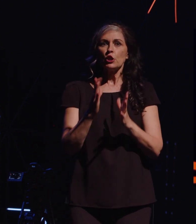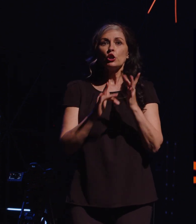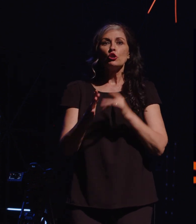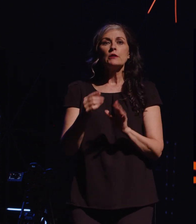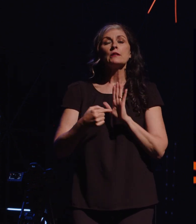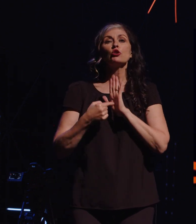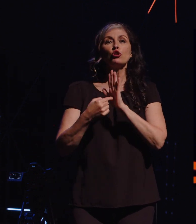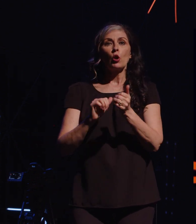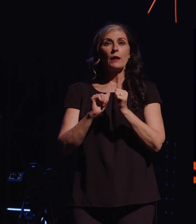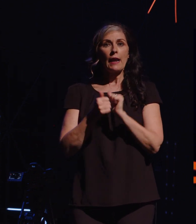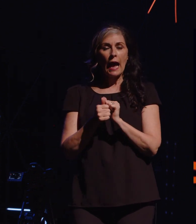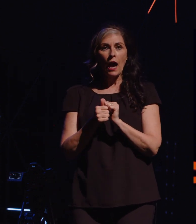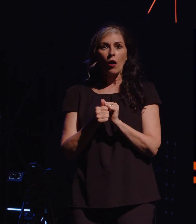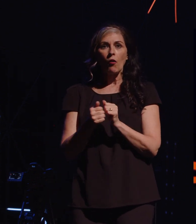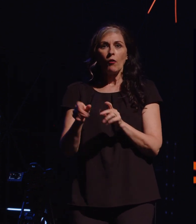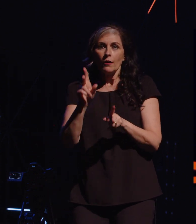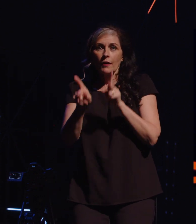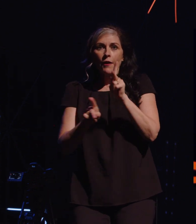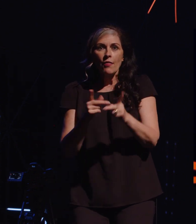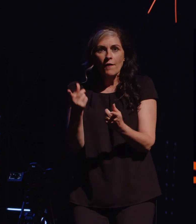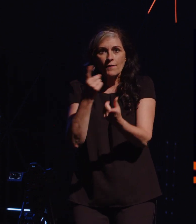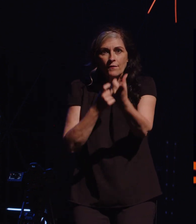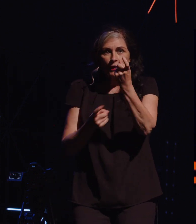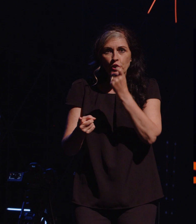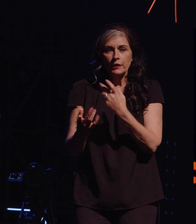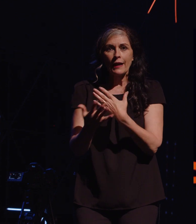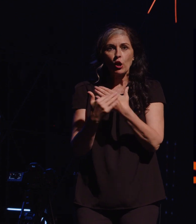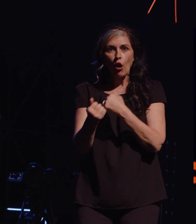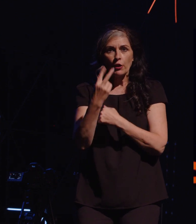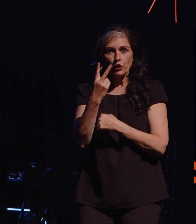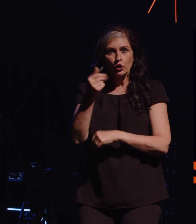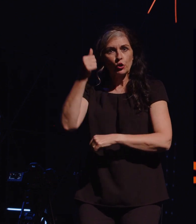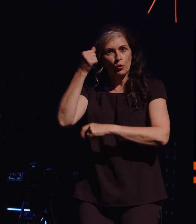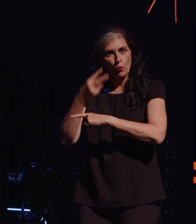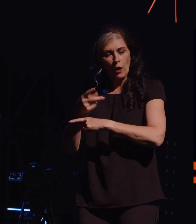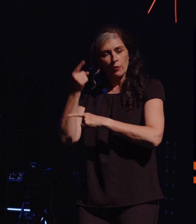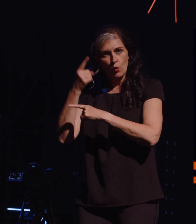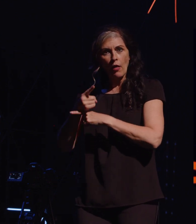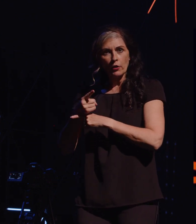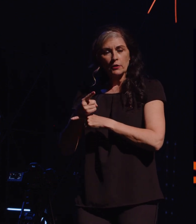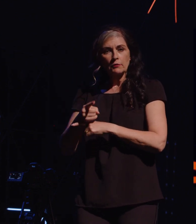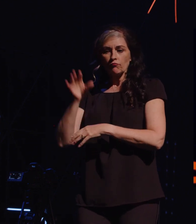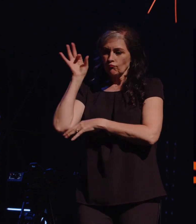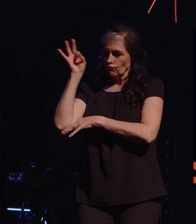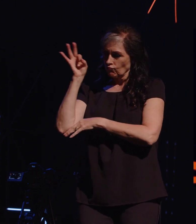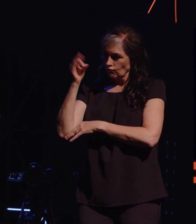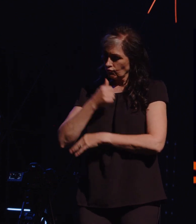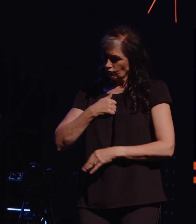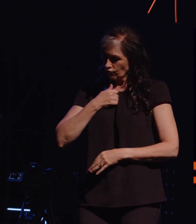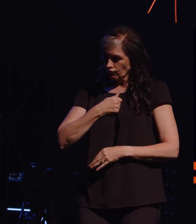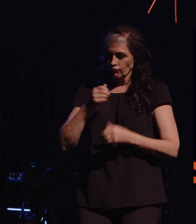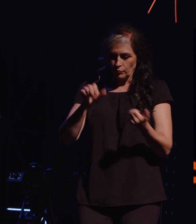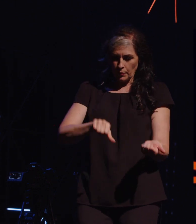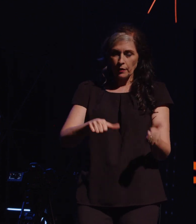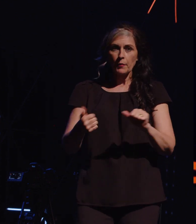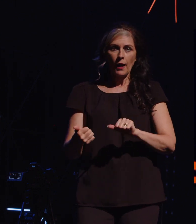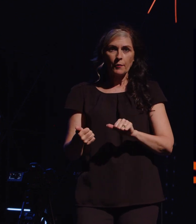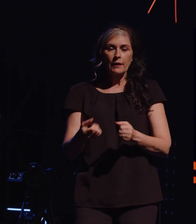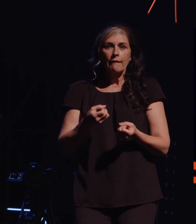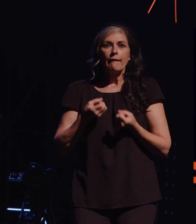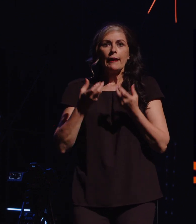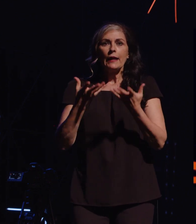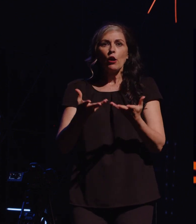is showing us how the fishing is done, even in calling Simon and Andrew. He preaches the gospel, repent and be baptized. Kingdom of God is here. He